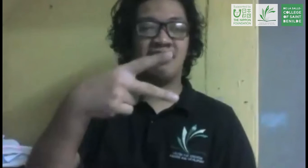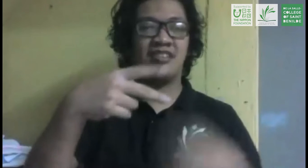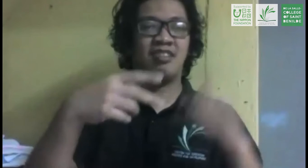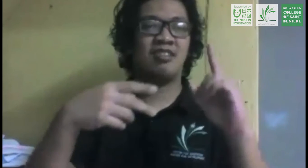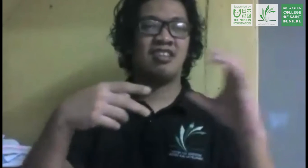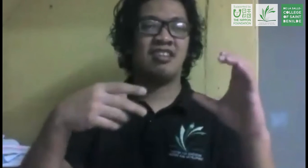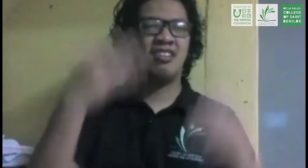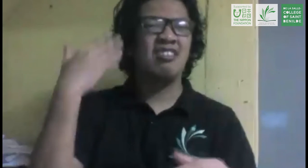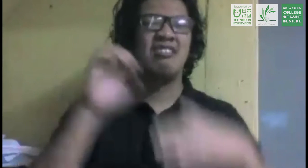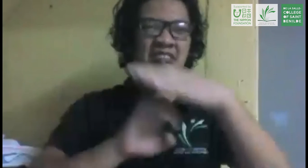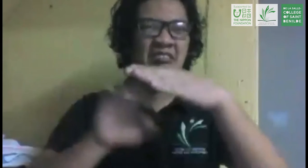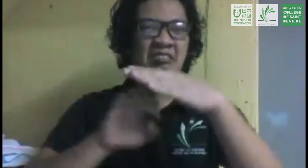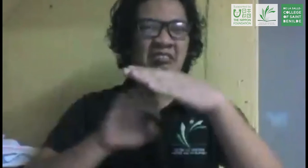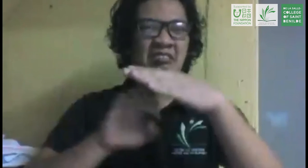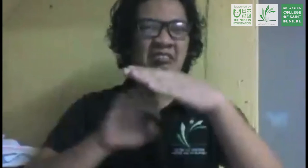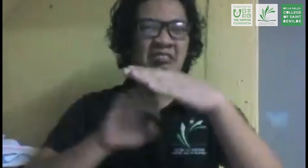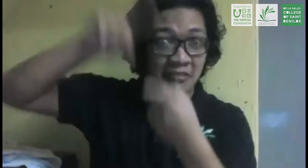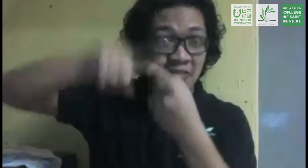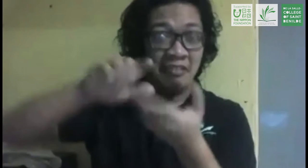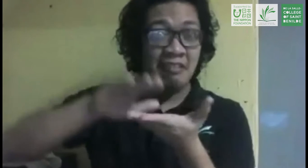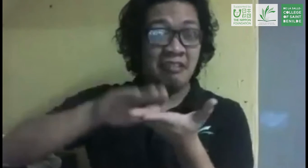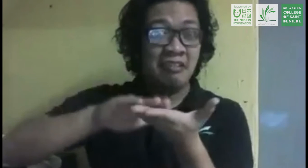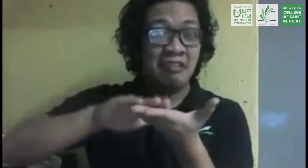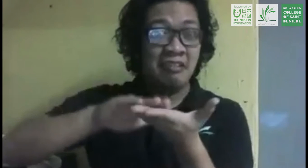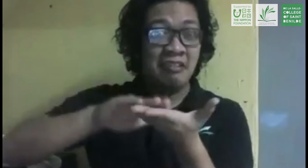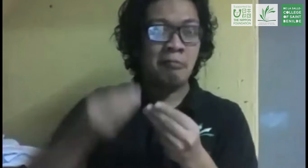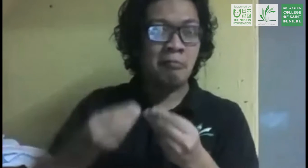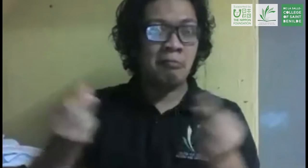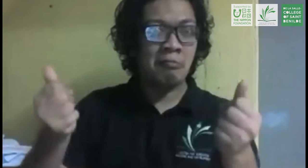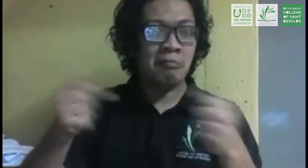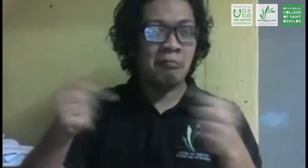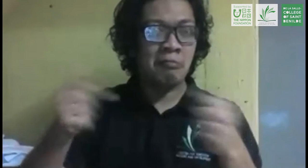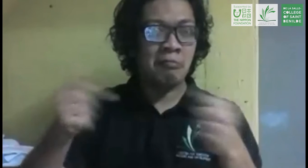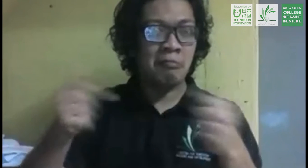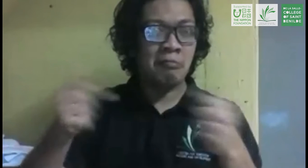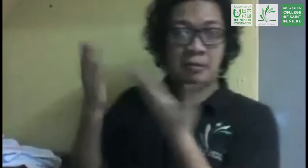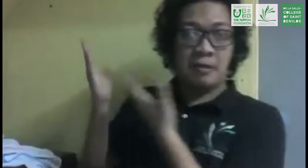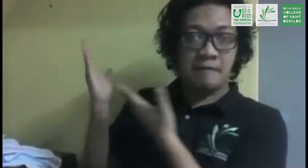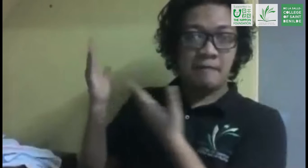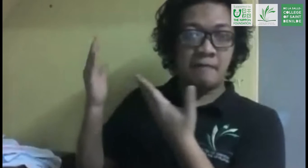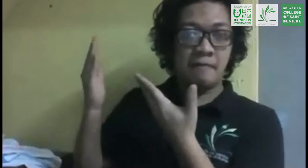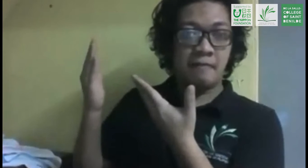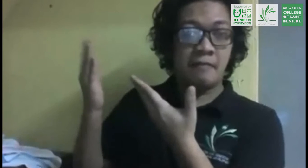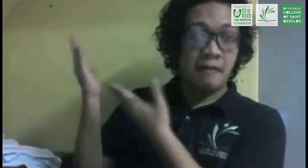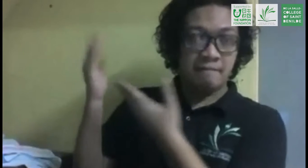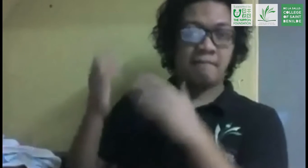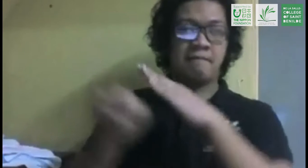less than, it's the actual written way, except expressed like this.